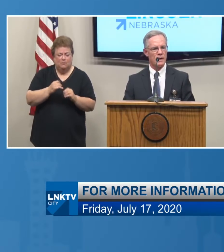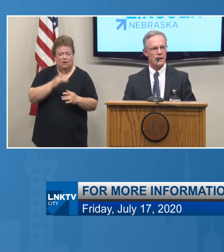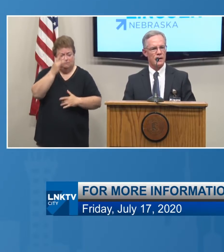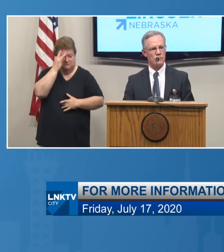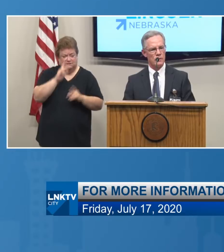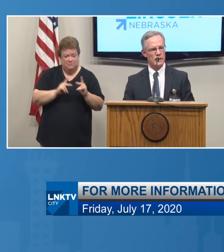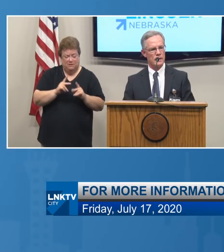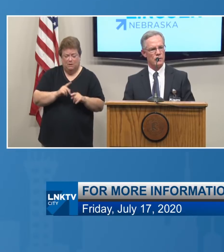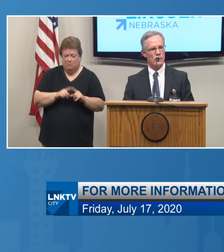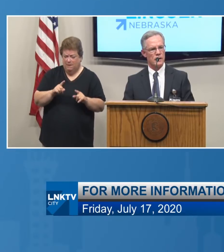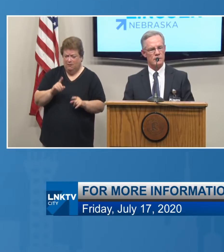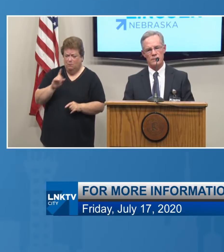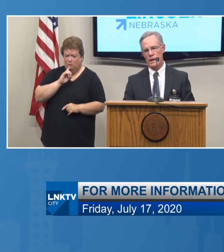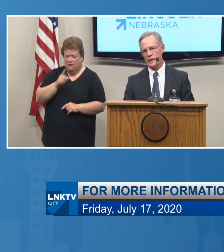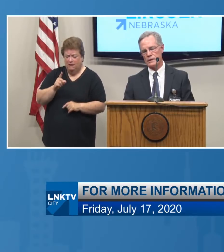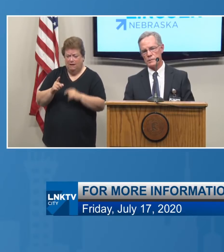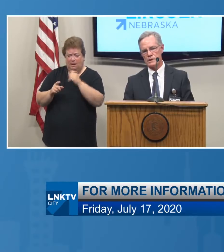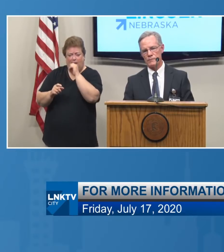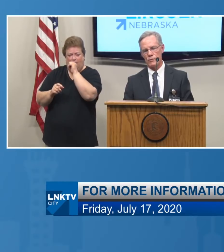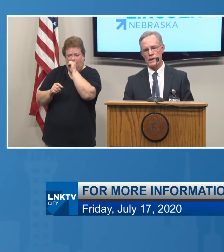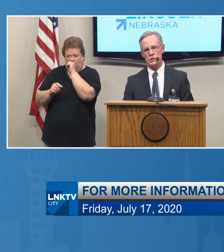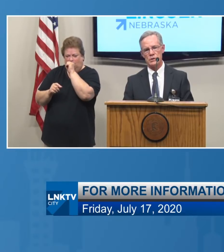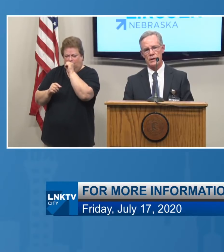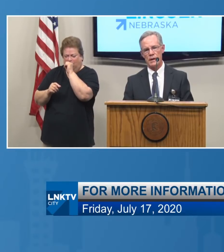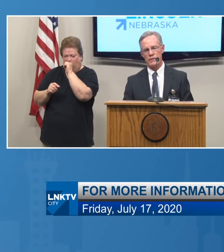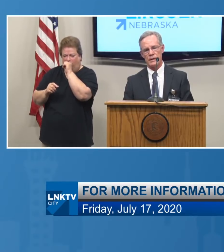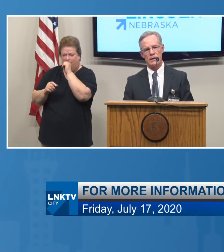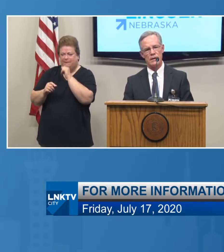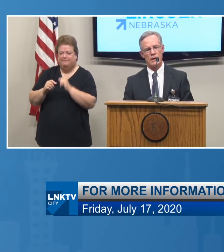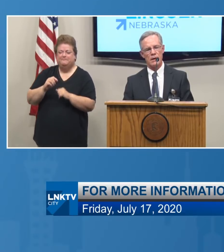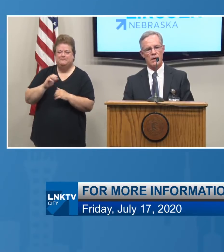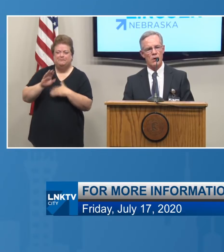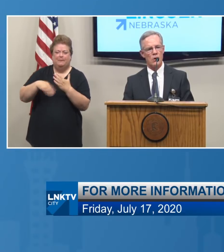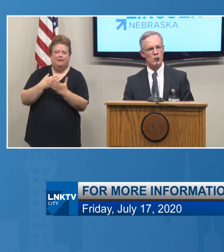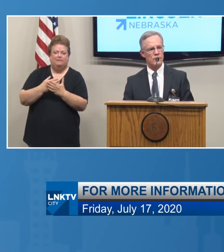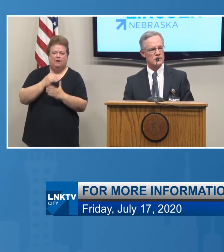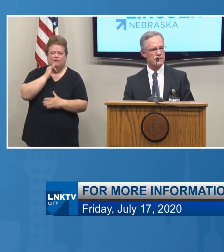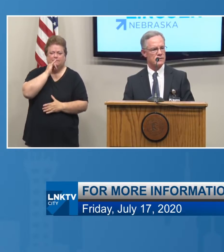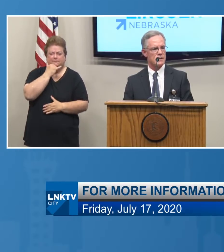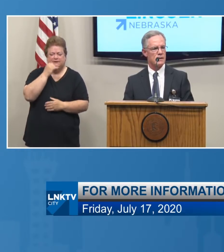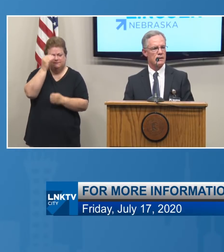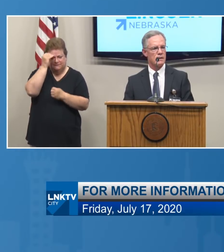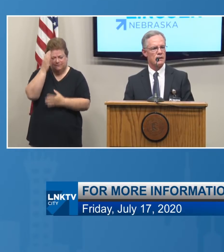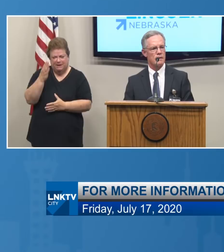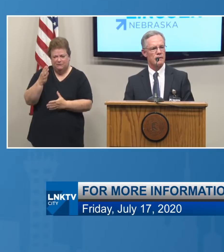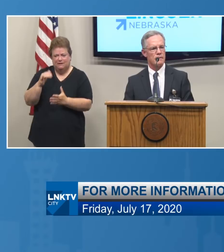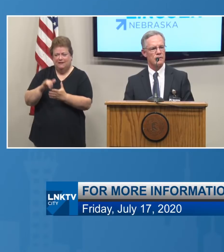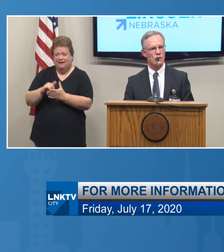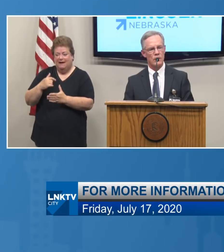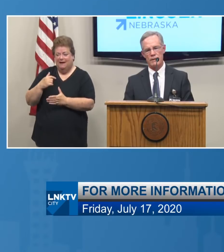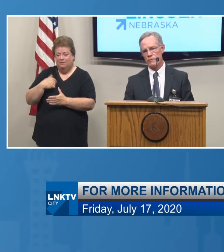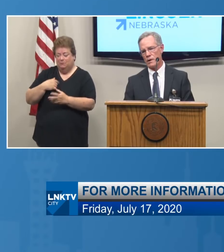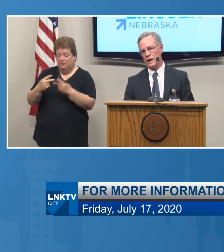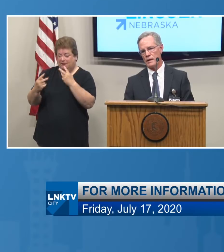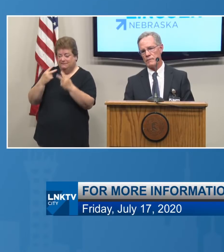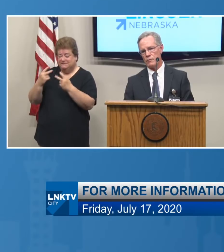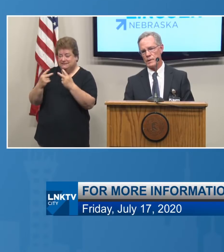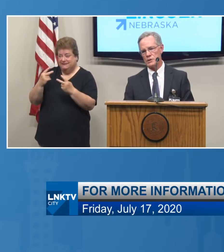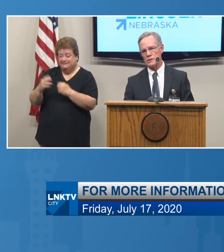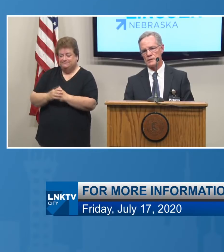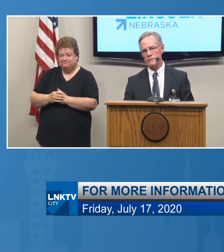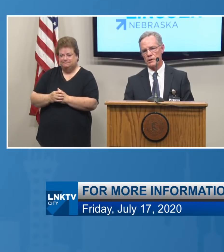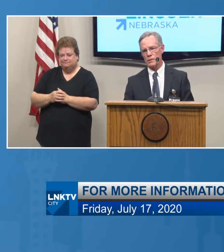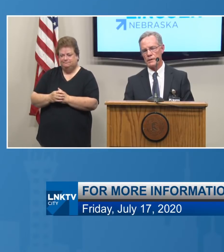but what comes to mind is misinformation. I think all of us have seen the great variety